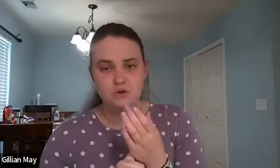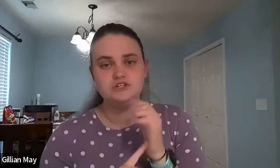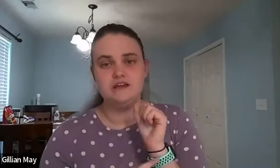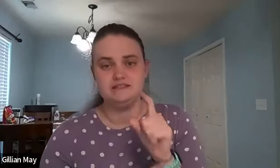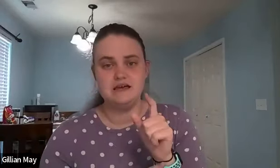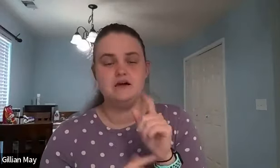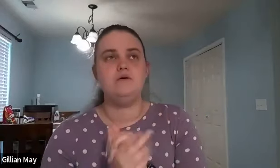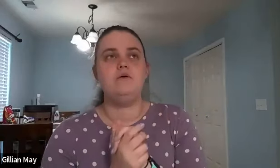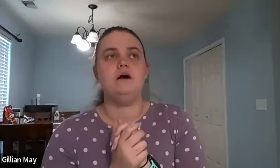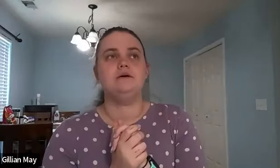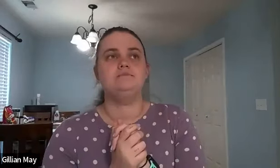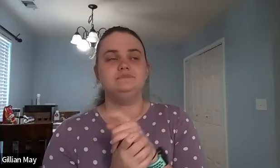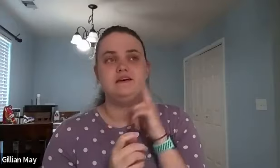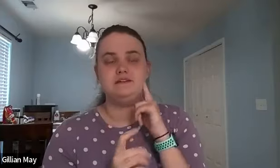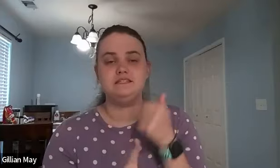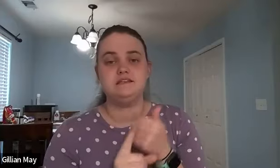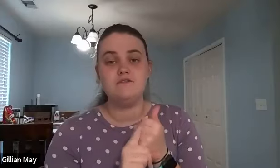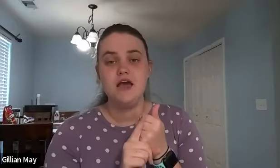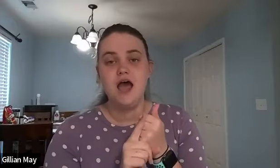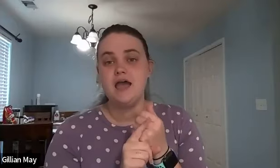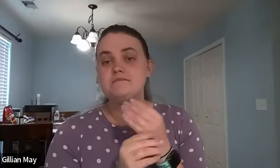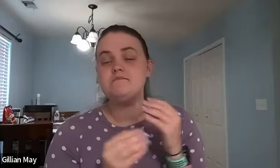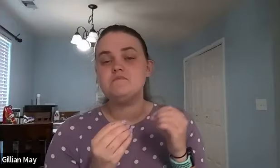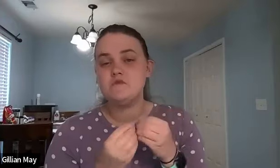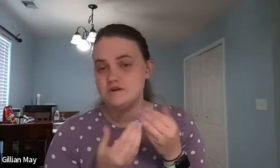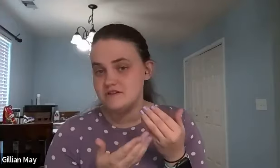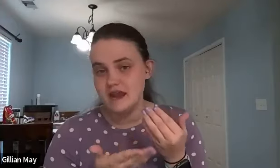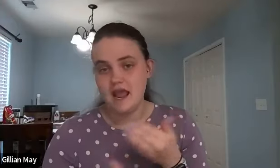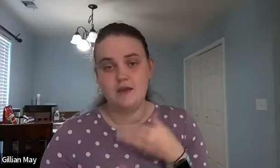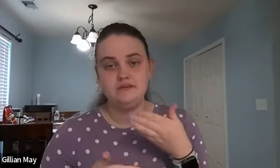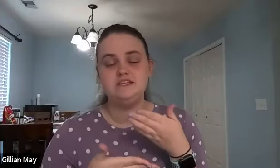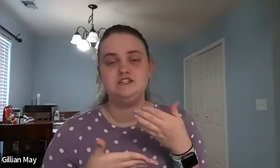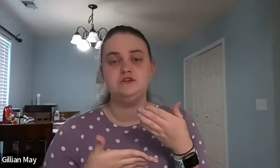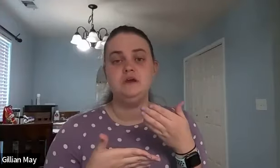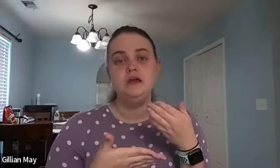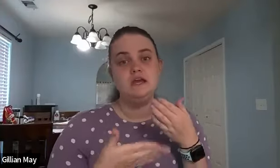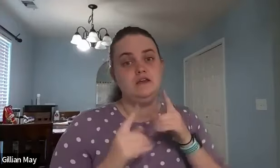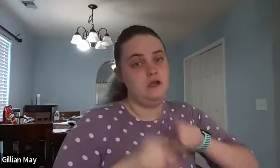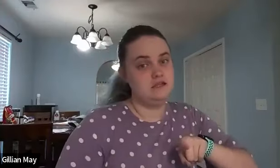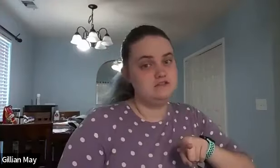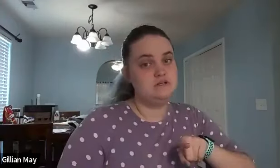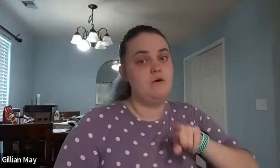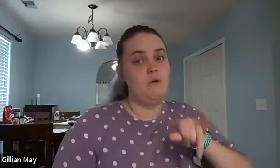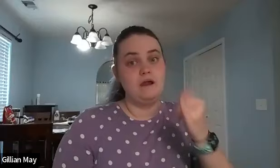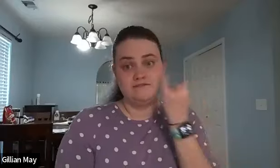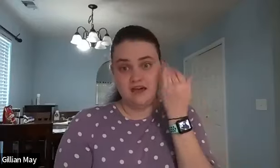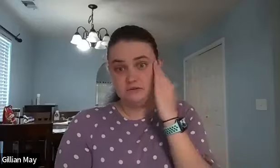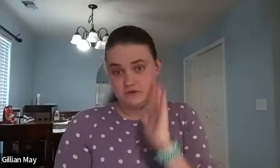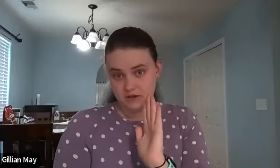culture, ASL, deafness itself, I am more than happy to either answer it, or if I don't know it,